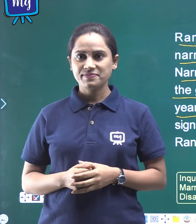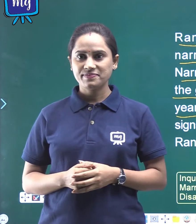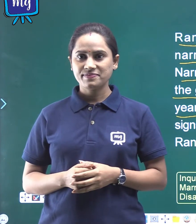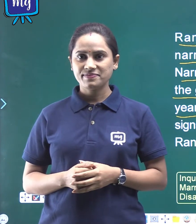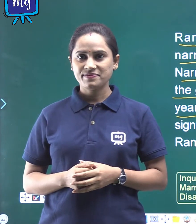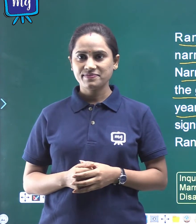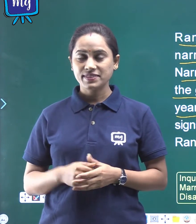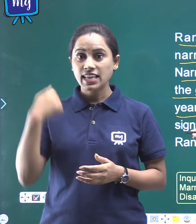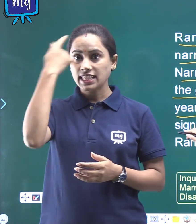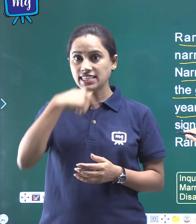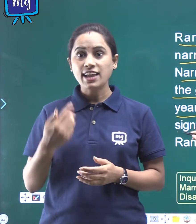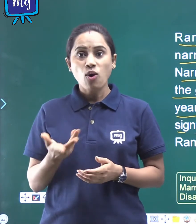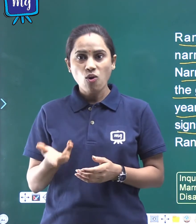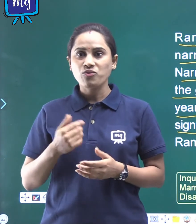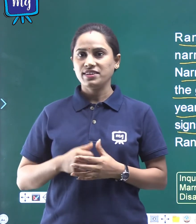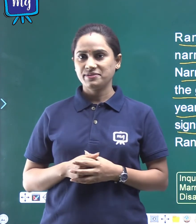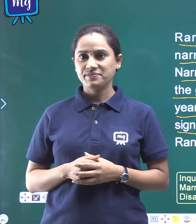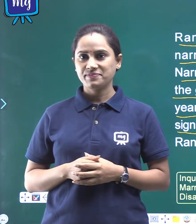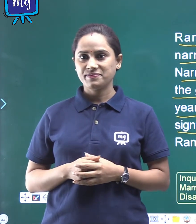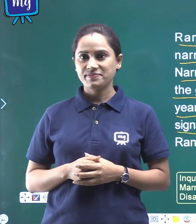the sign of